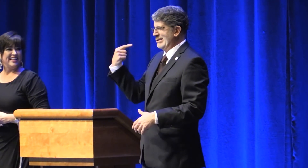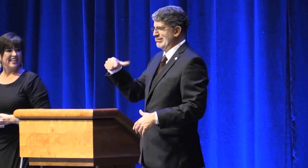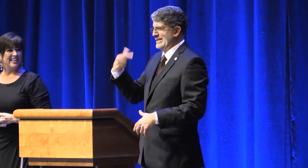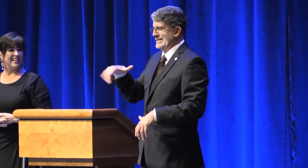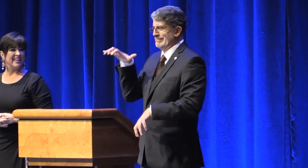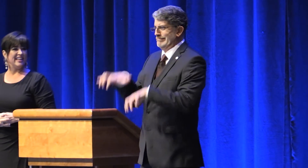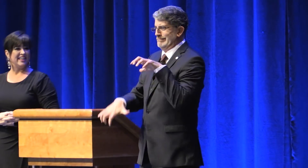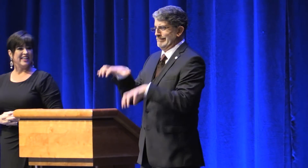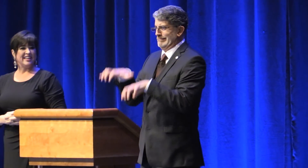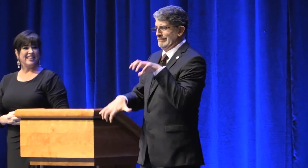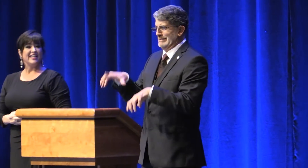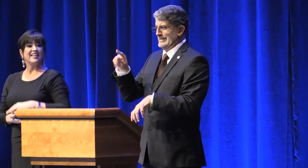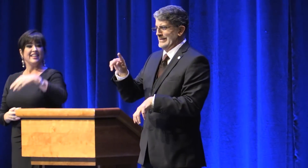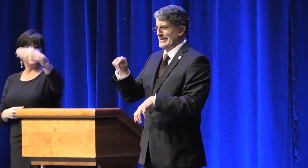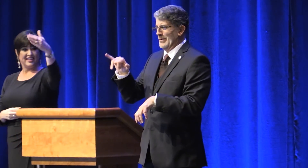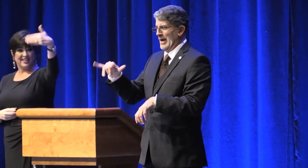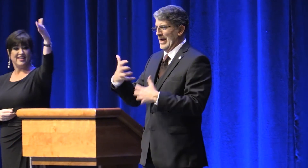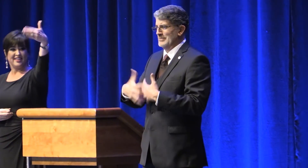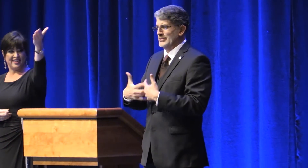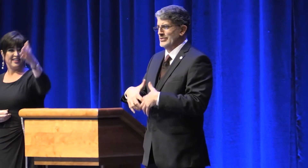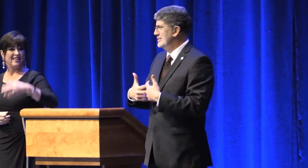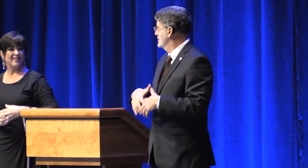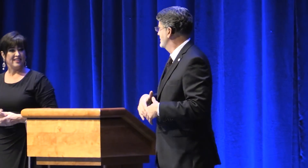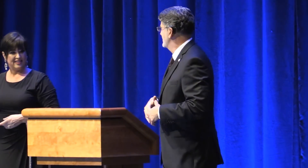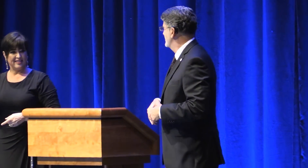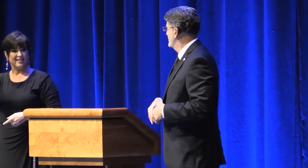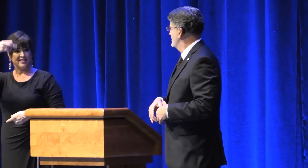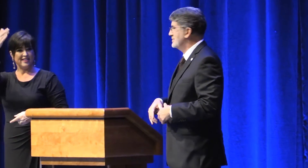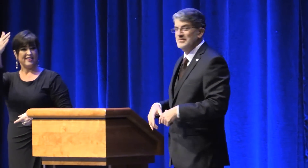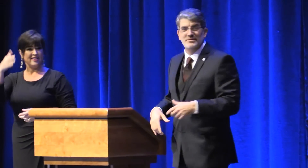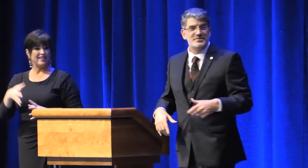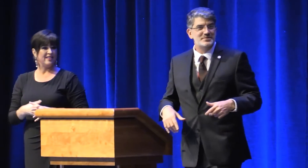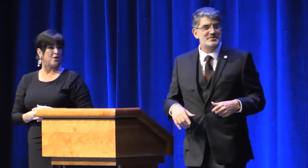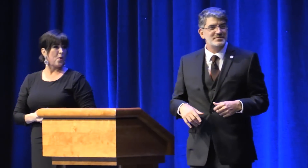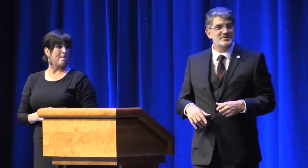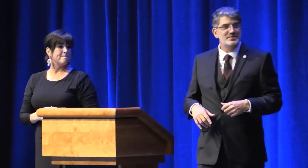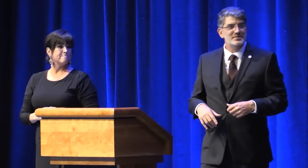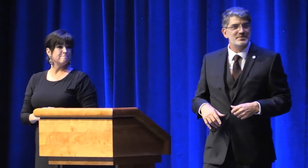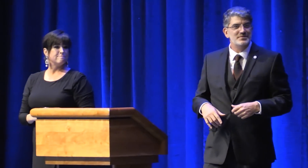of that ugly green monster, the TTY machine.